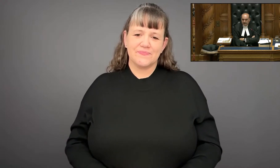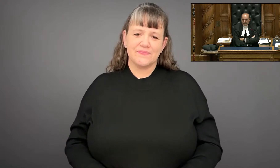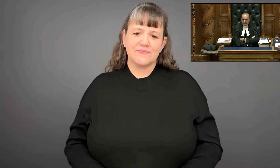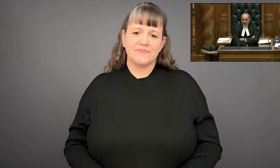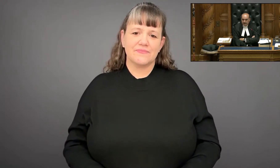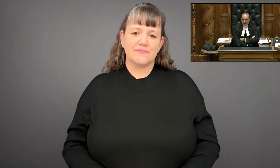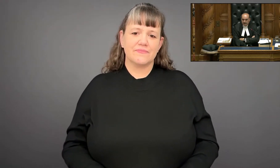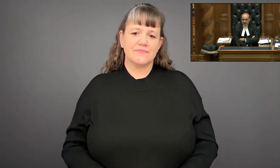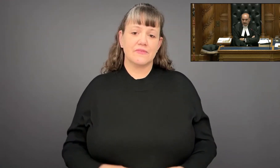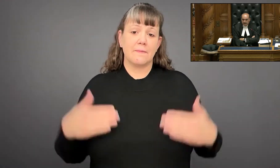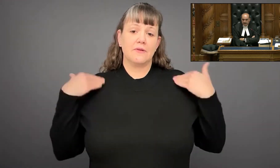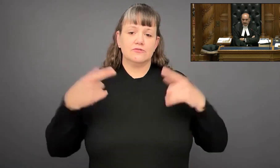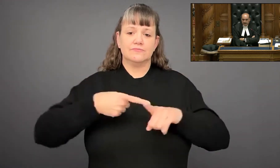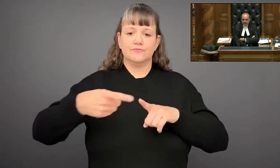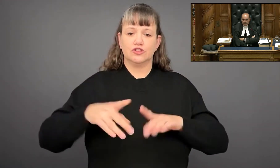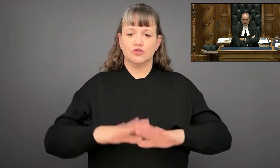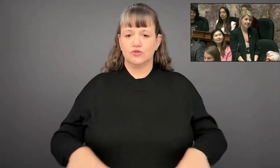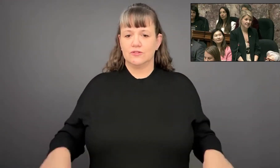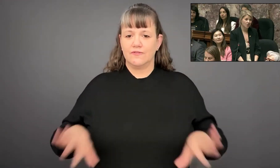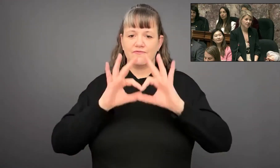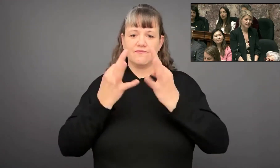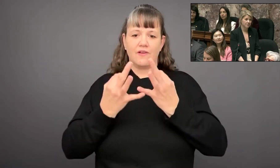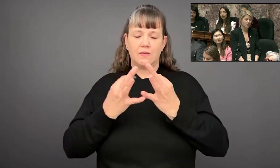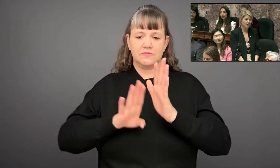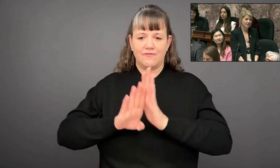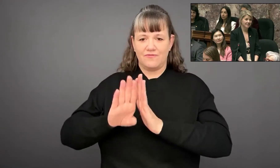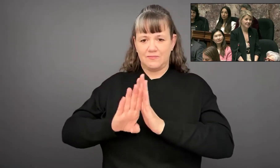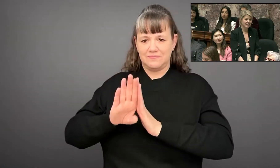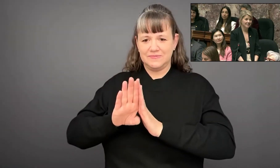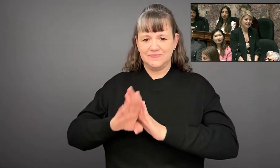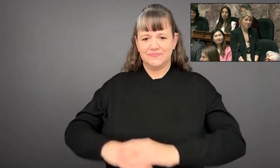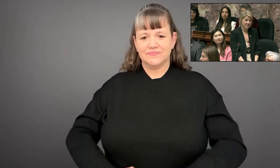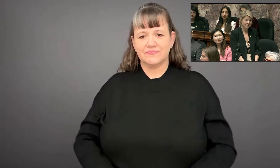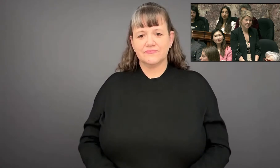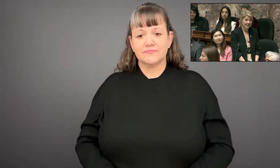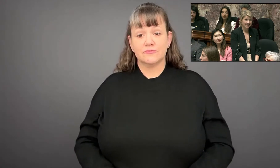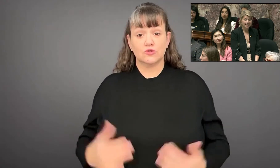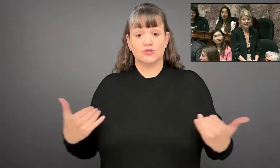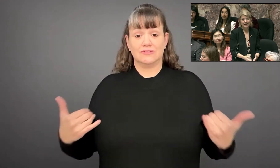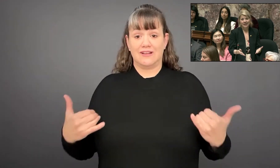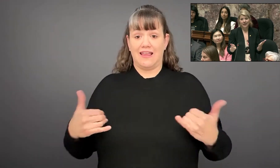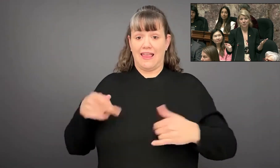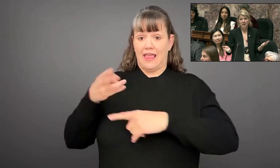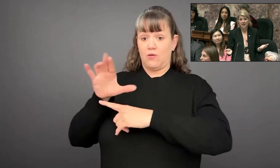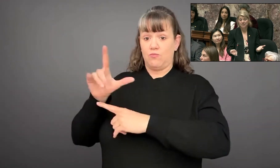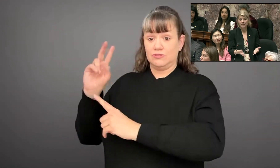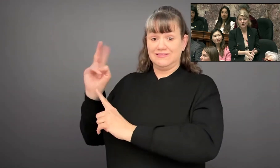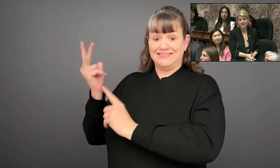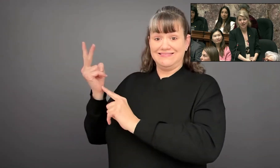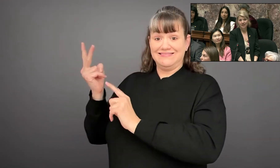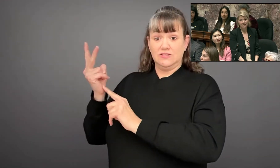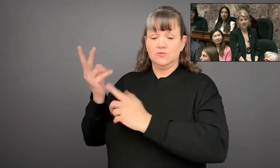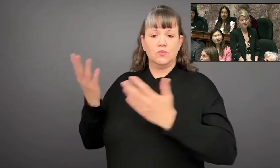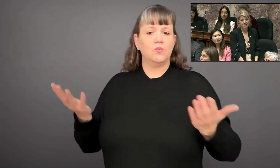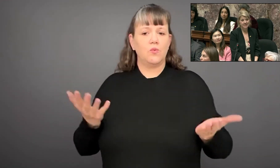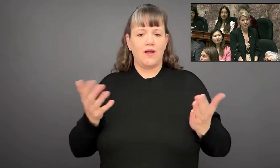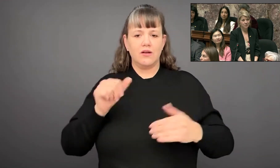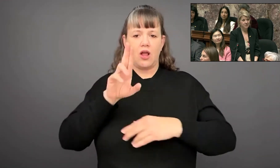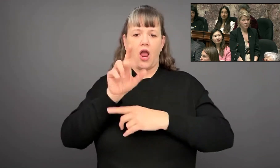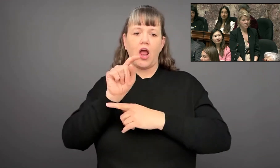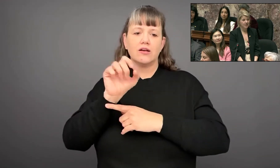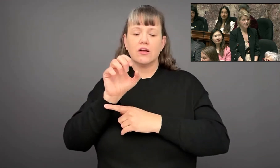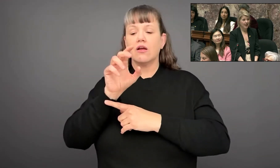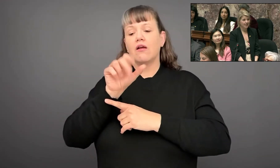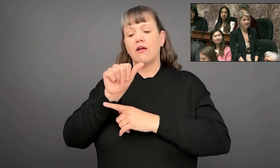Thank you, Honourable Speaker. Today, April 2nd, is Autism Awareness and Acceptance Day. I know many members of this